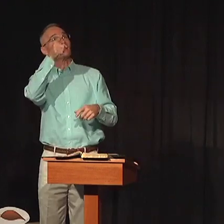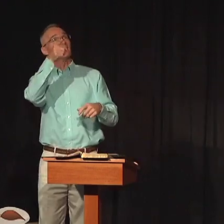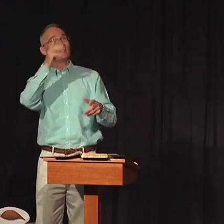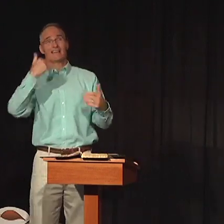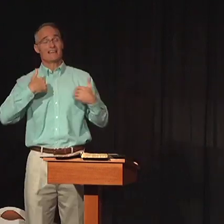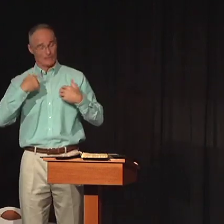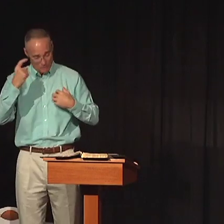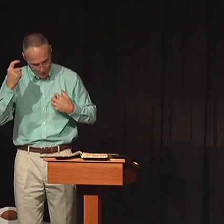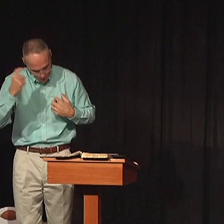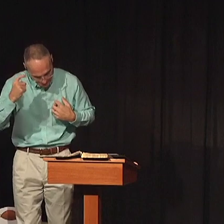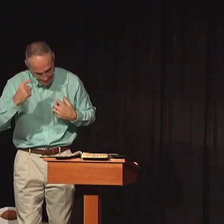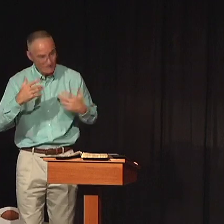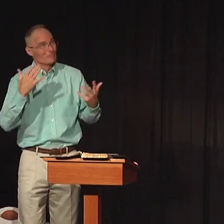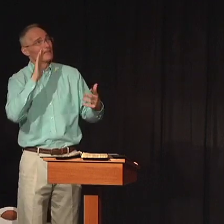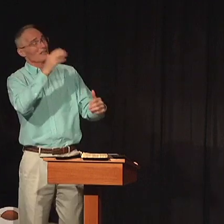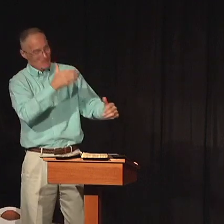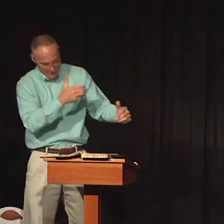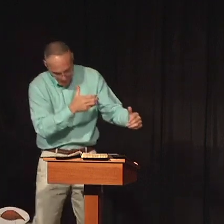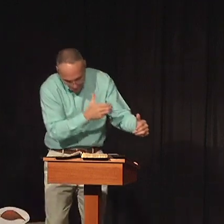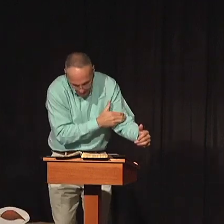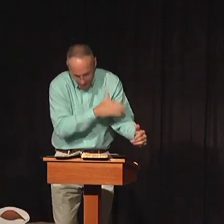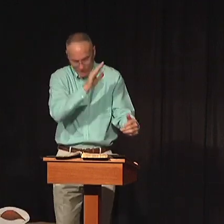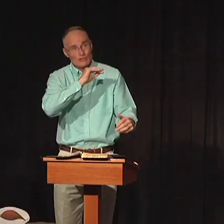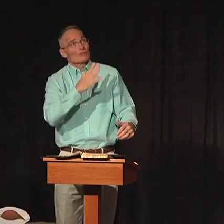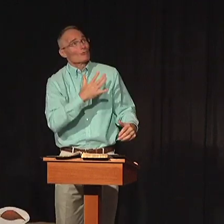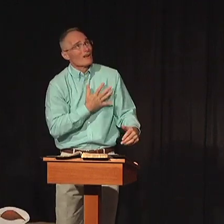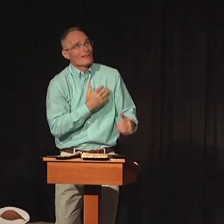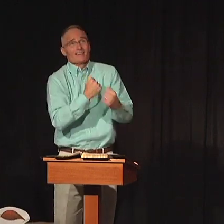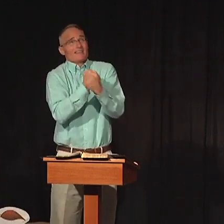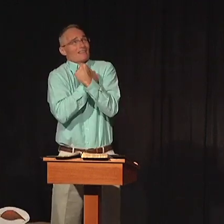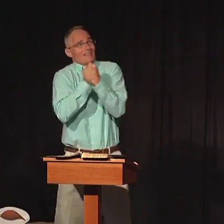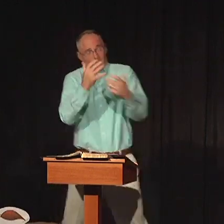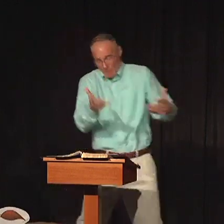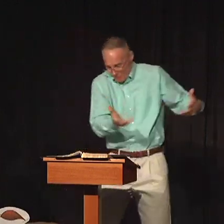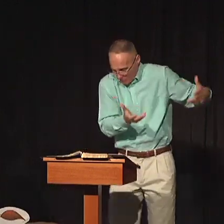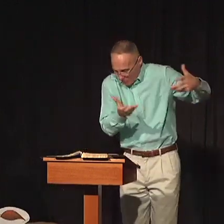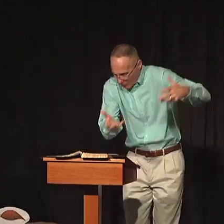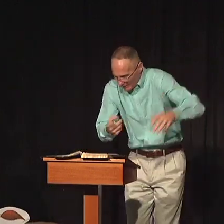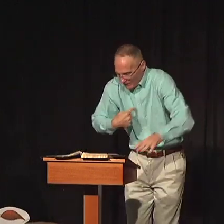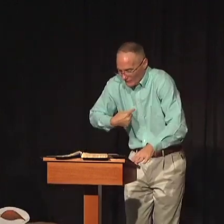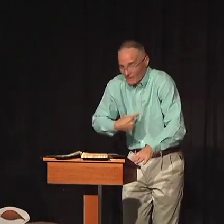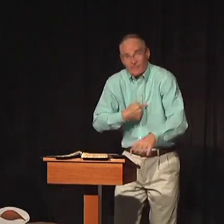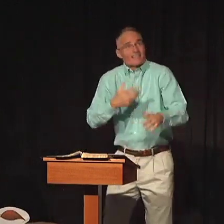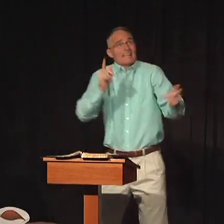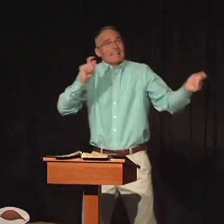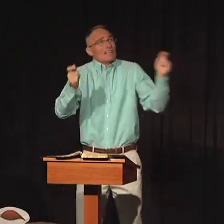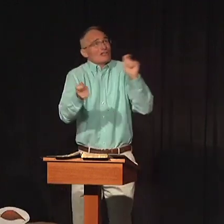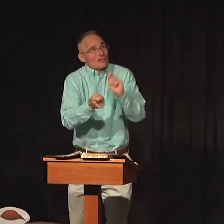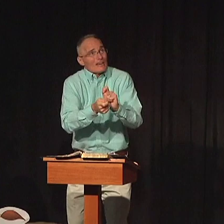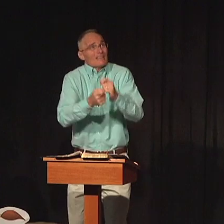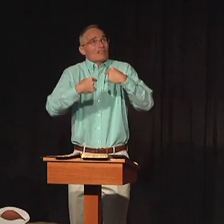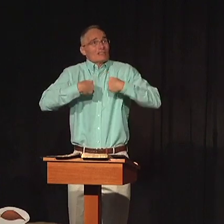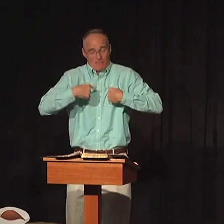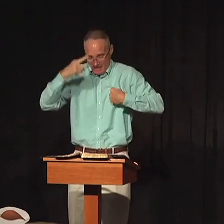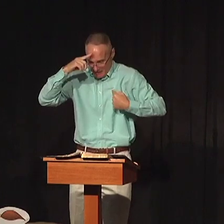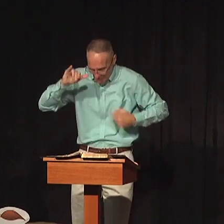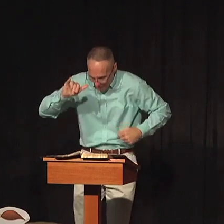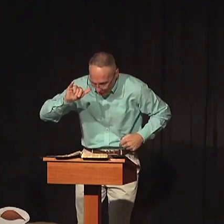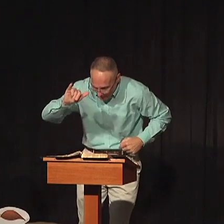He is sovereign. He has wisdom. He has power and grace and love, and he pours it down on me. He has